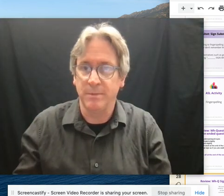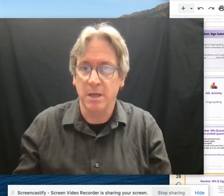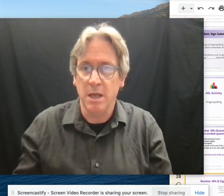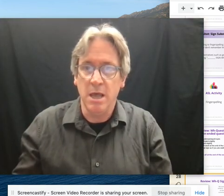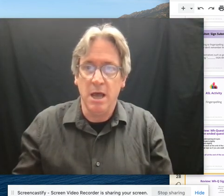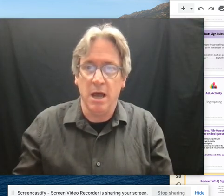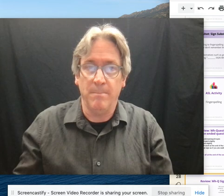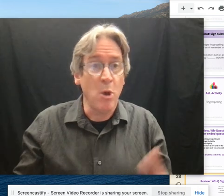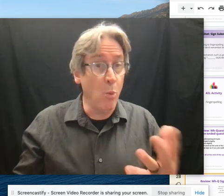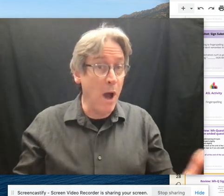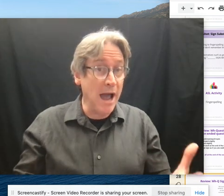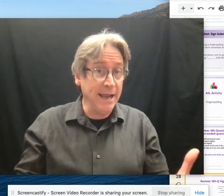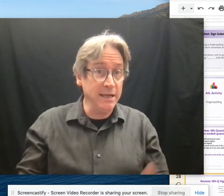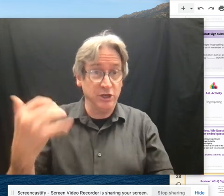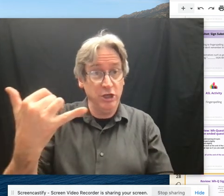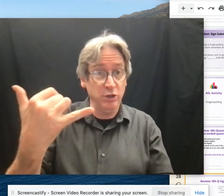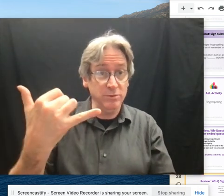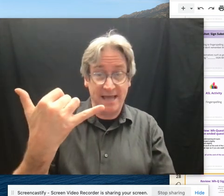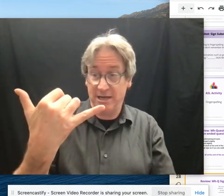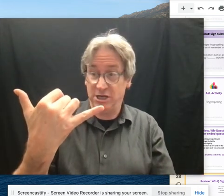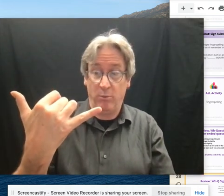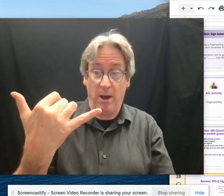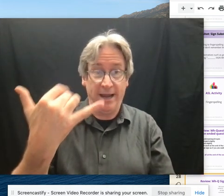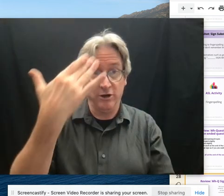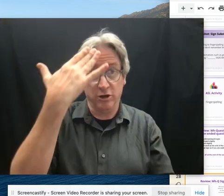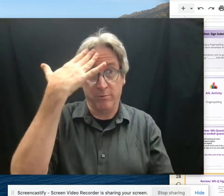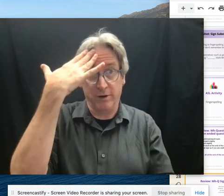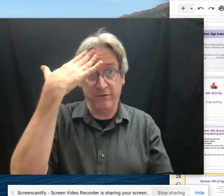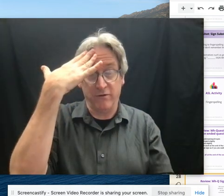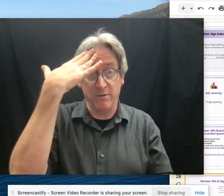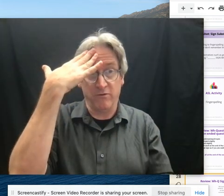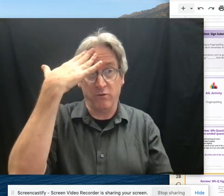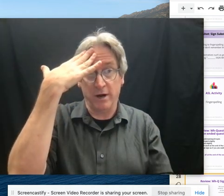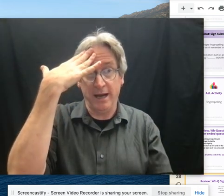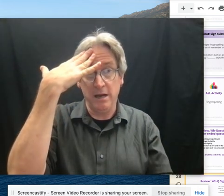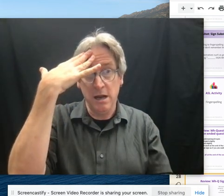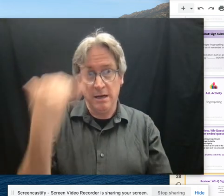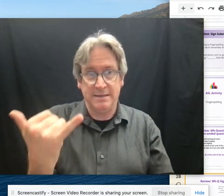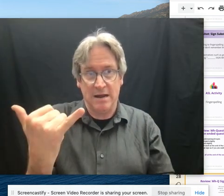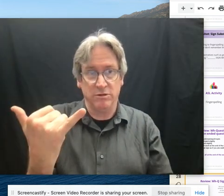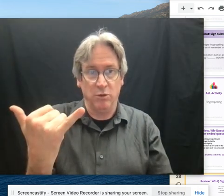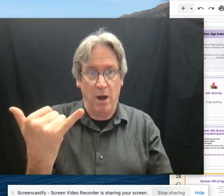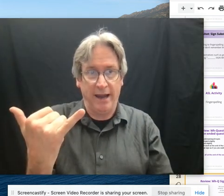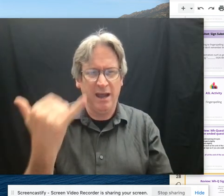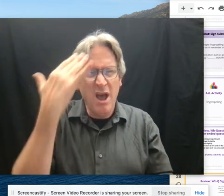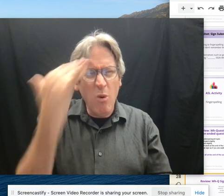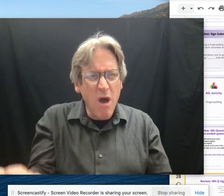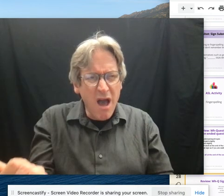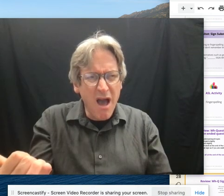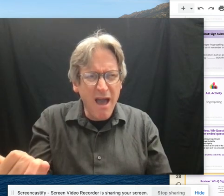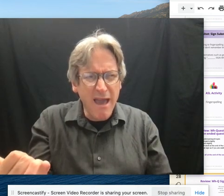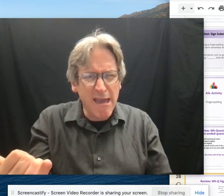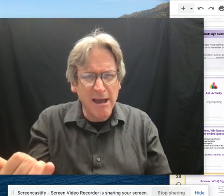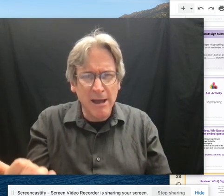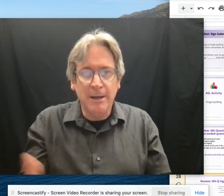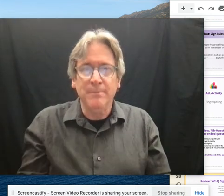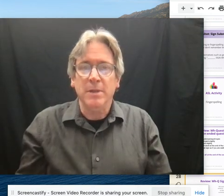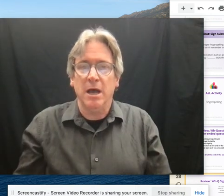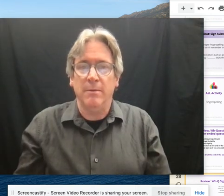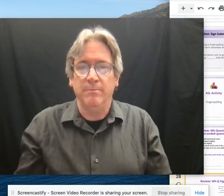time. Y is going to use the hand shape Y, and you're going to bring it from your forehead down to Y.